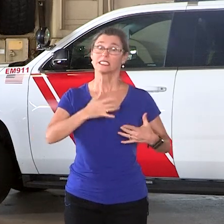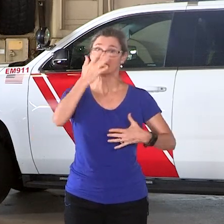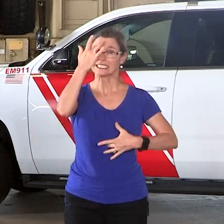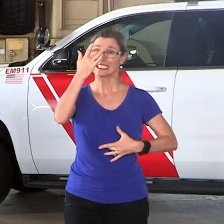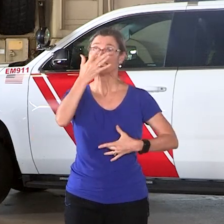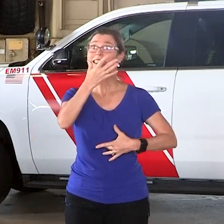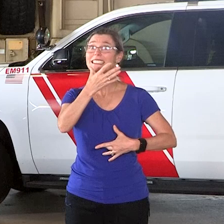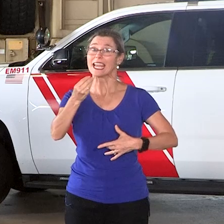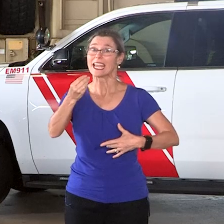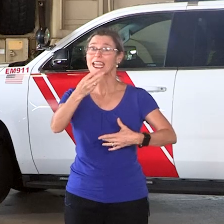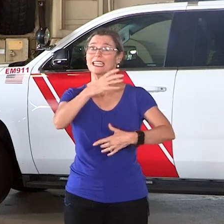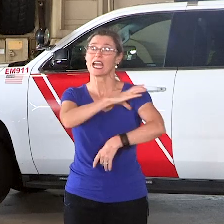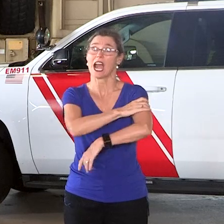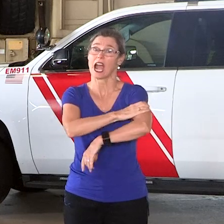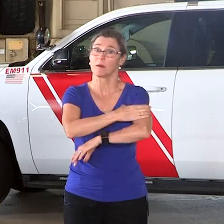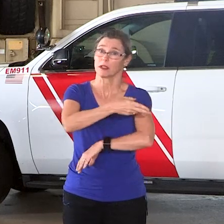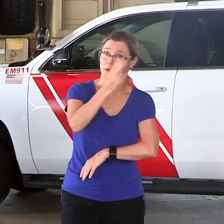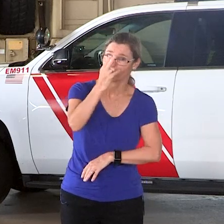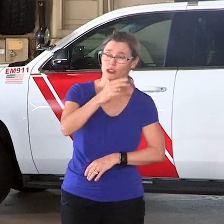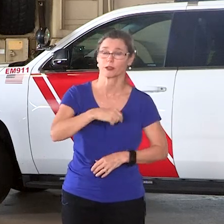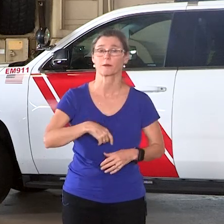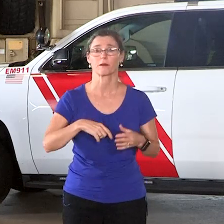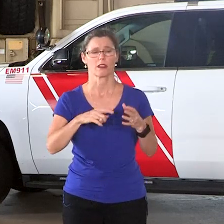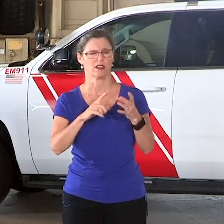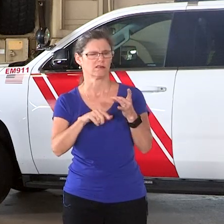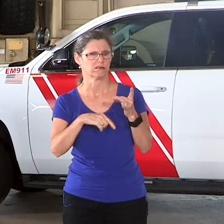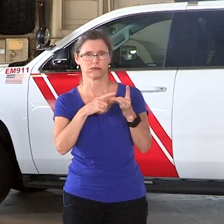pressure. Diabetes,